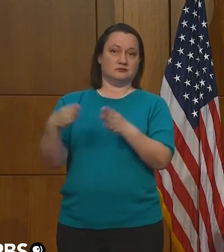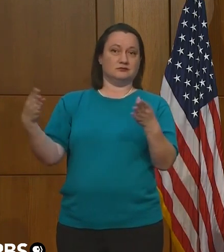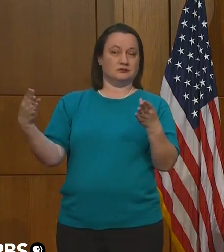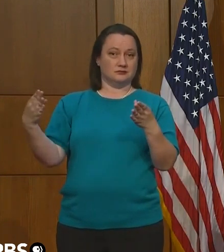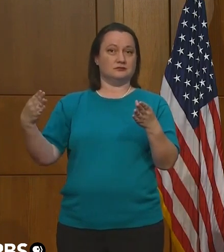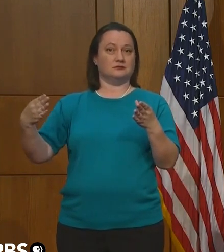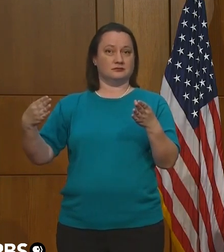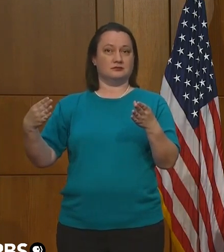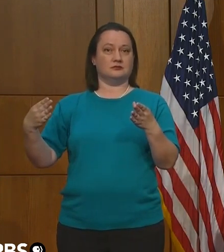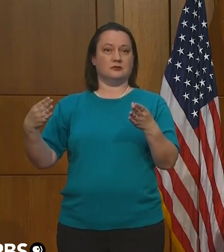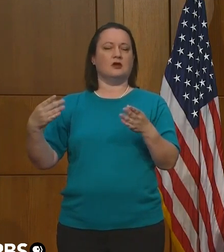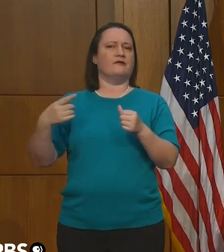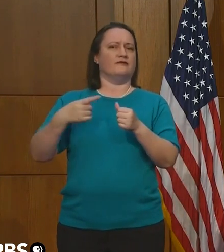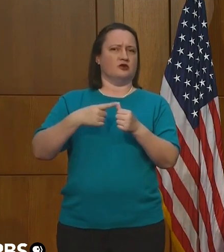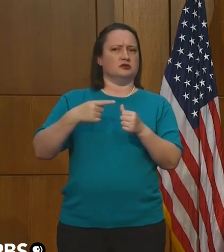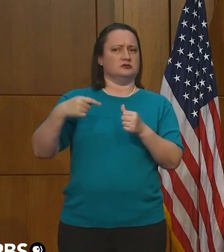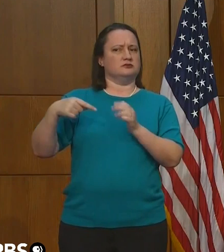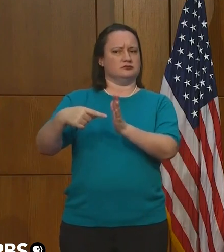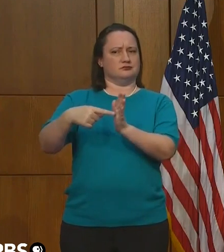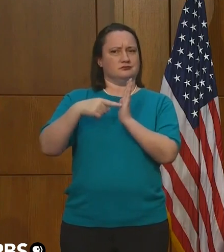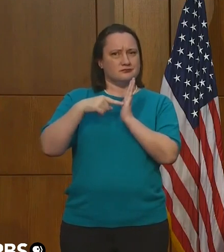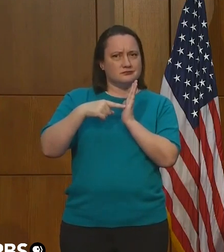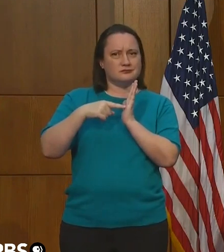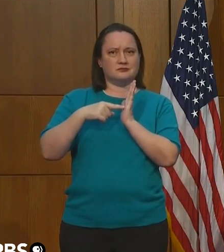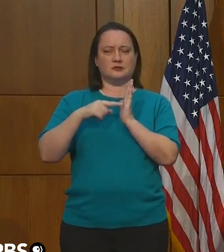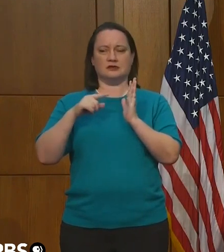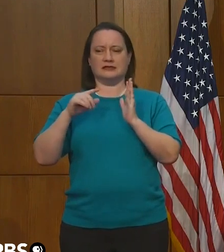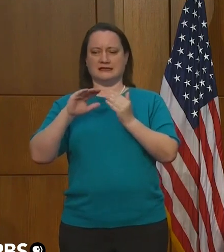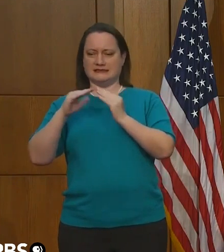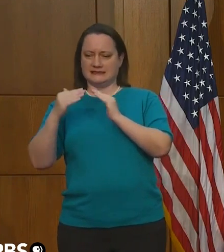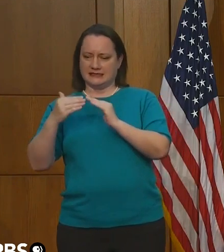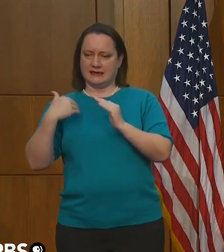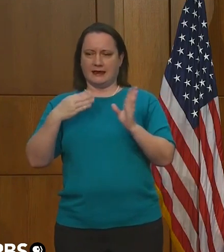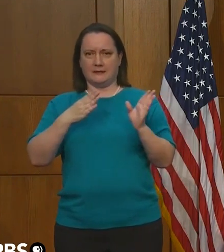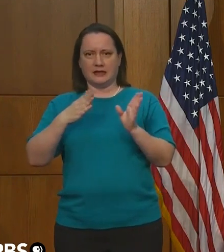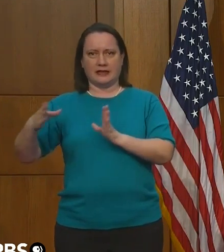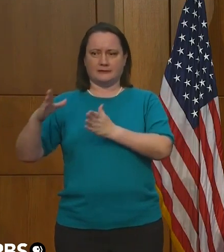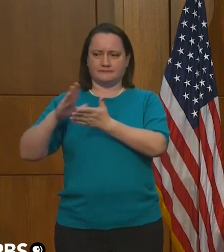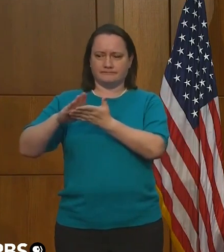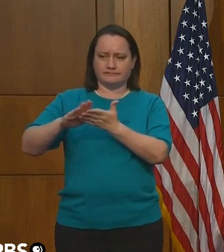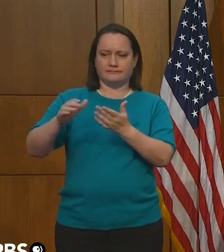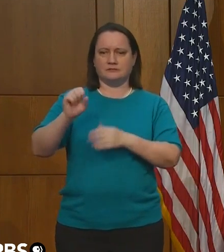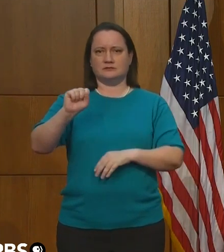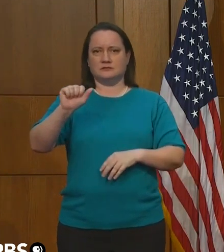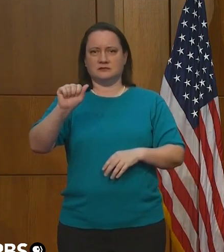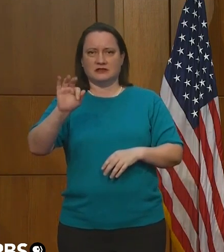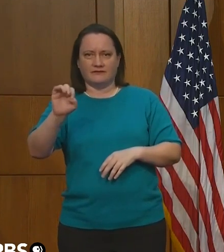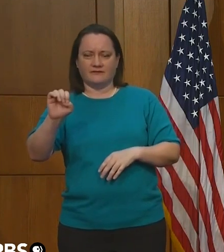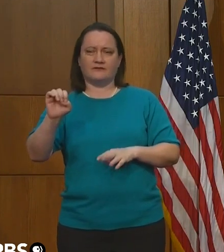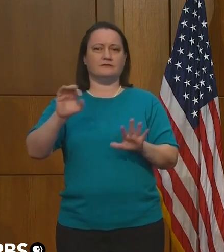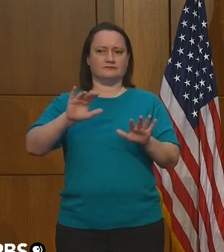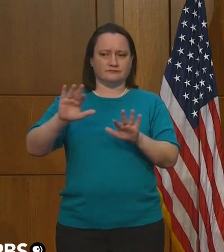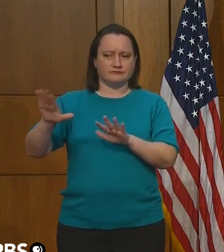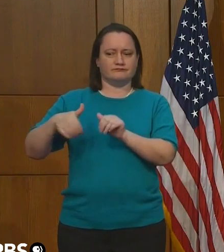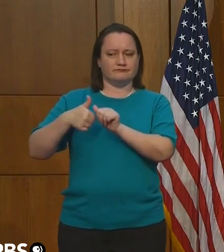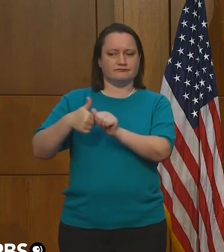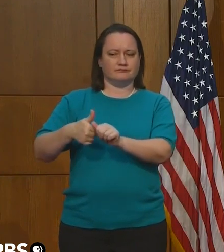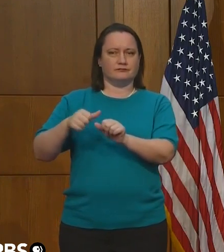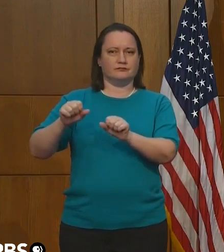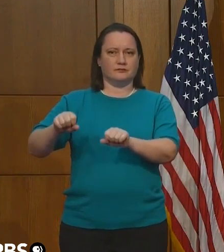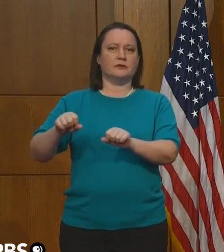only after demonstrating to our team that the city had a plan and could execute that plan to comply with